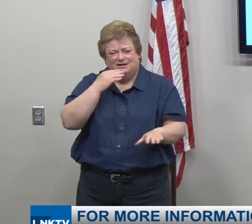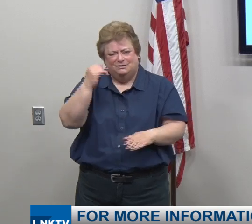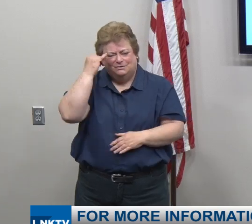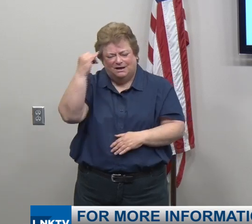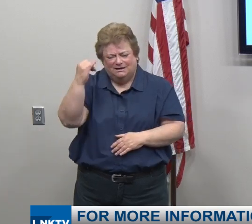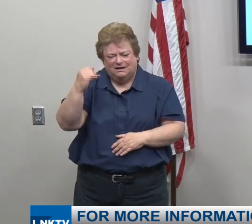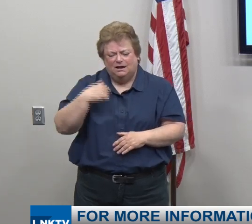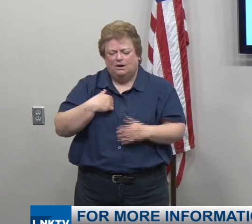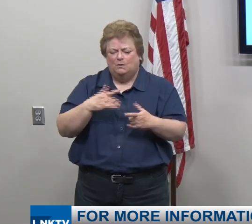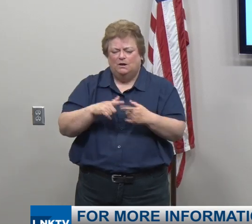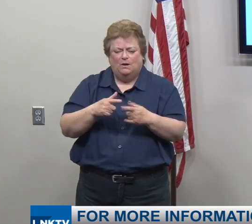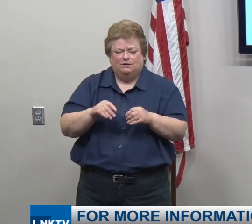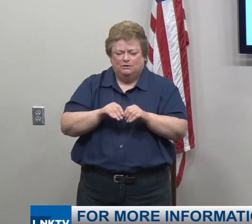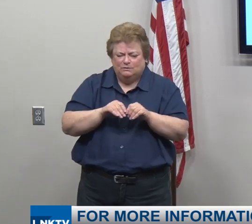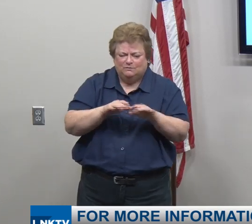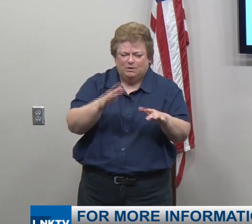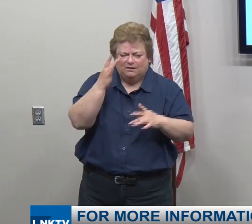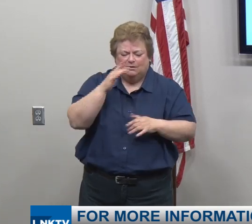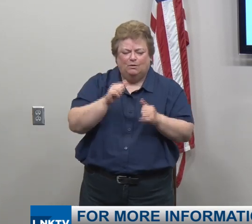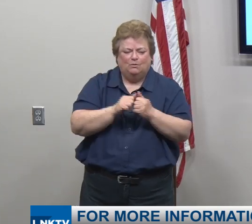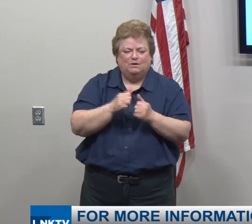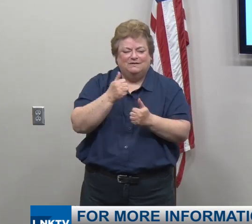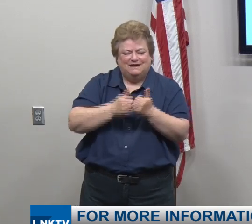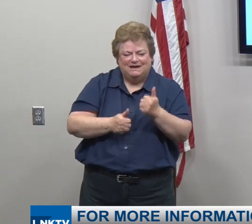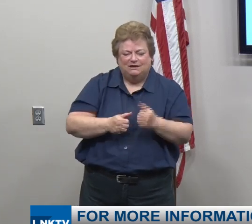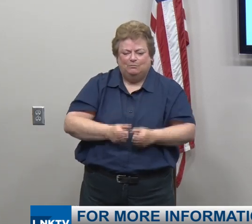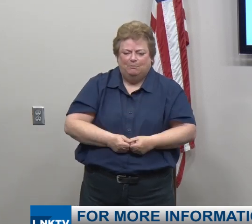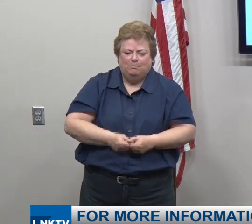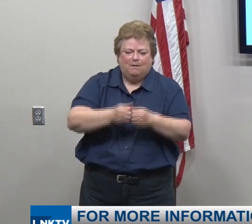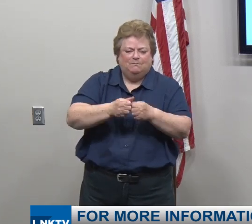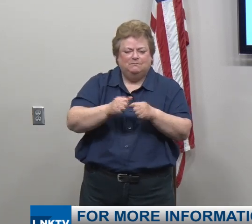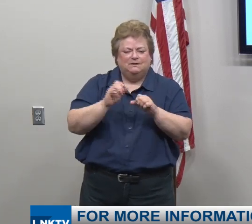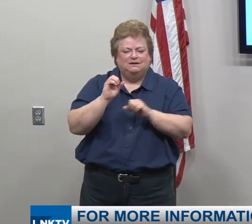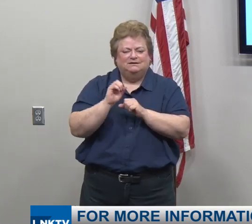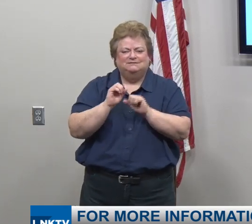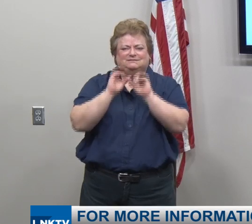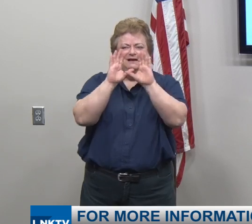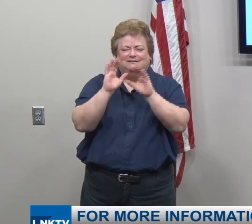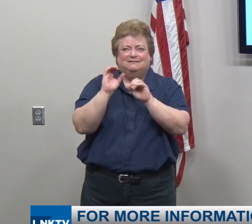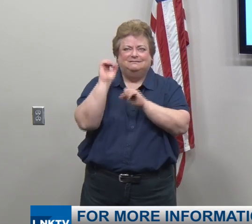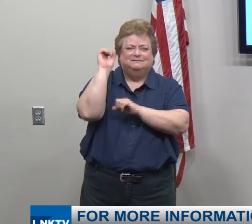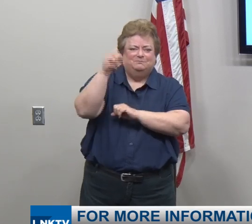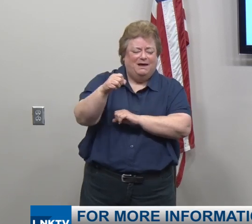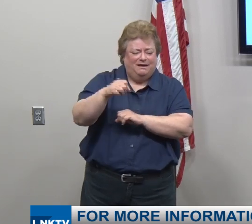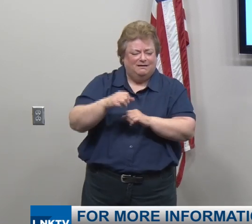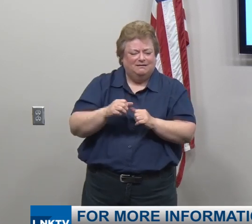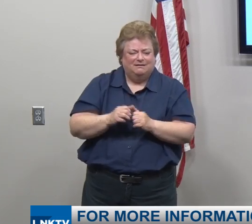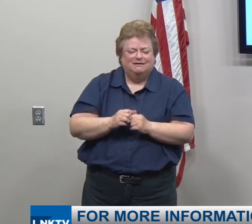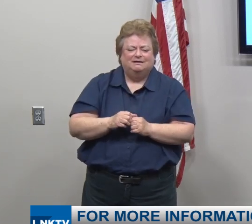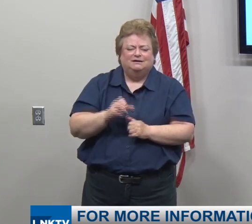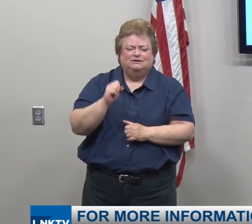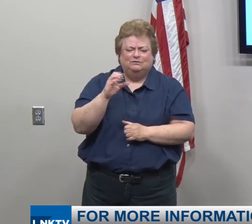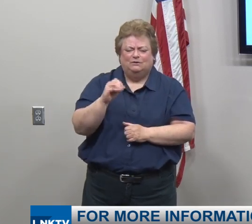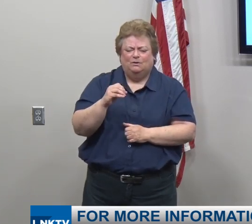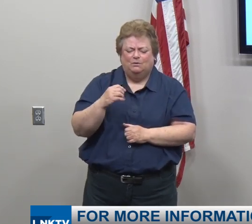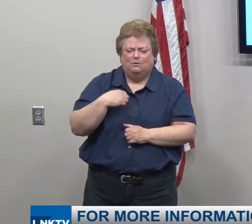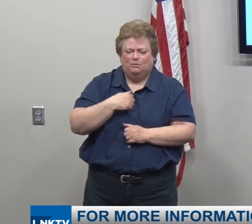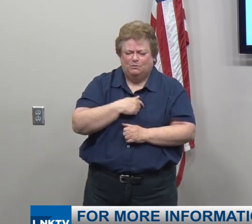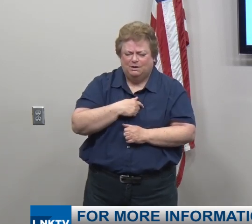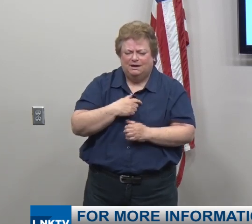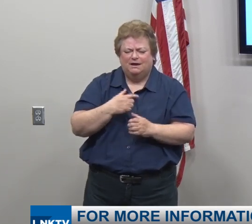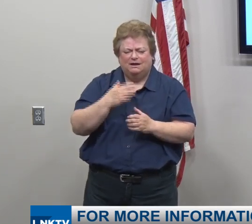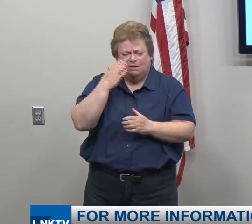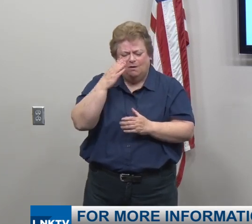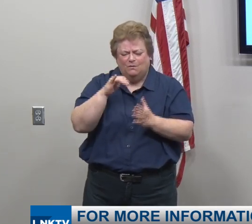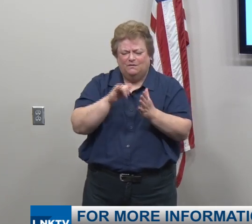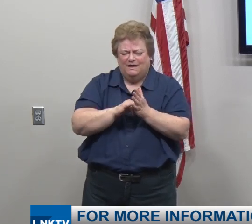potentially spreading the virus to each other with each bump, set, and spike of the volleyball. We know the virus can live on surfaces for hours, if not